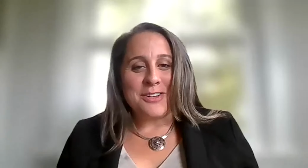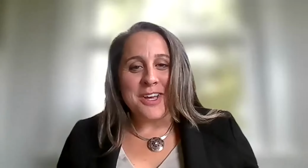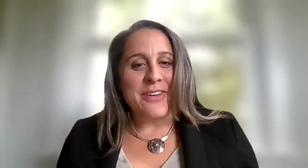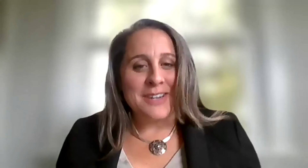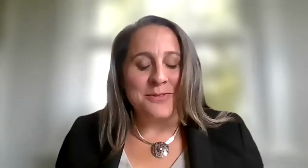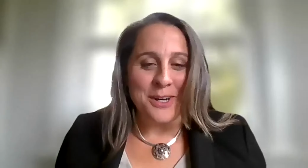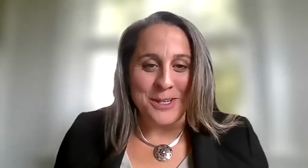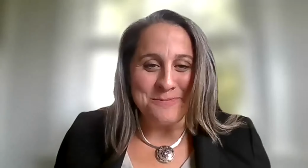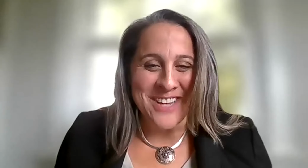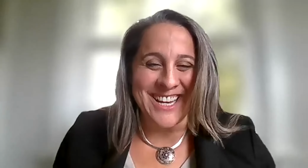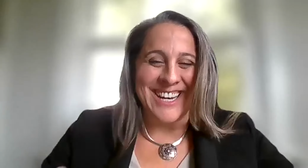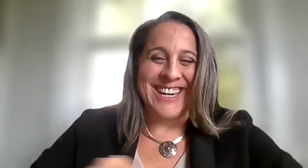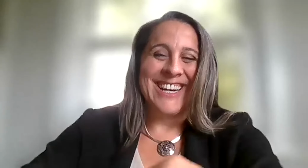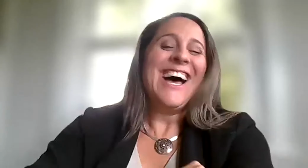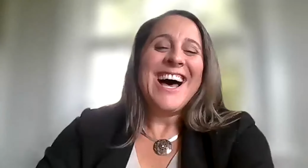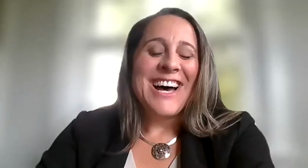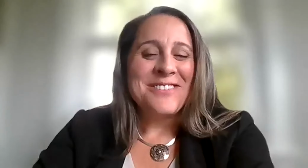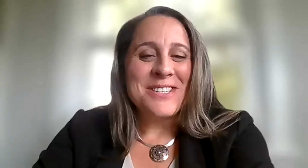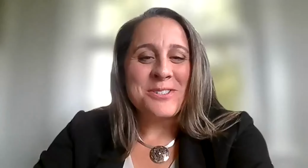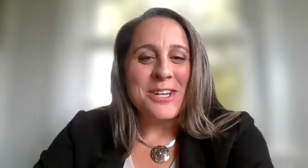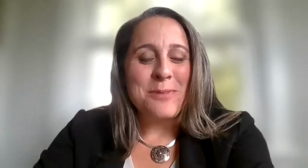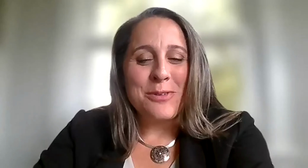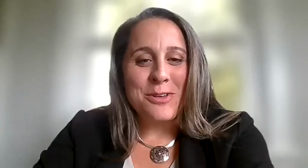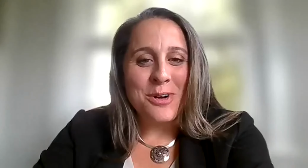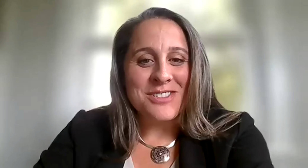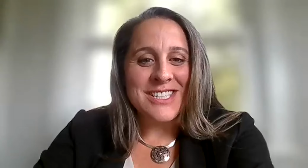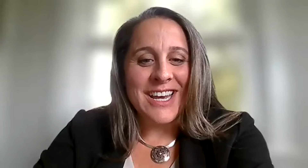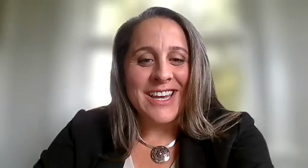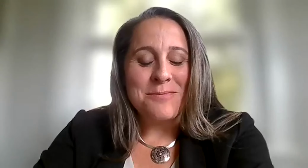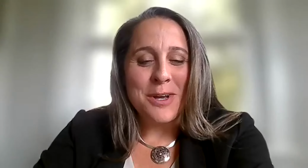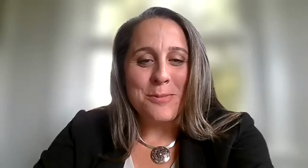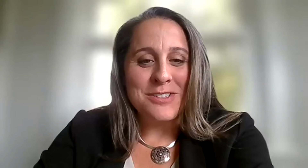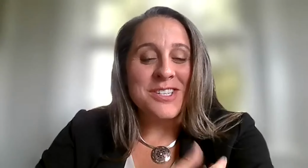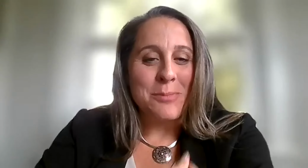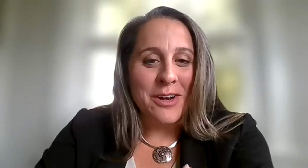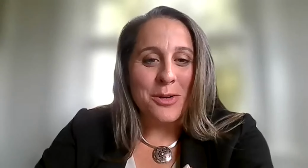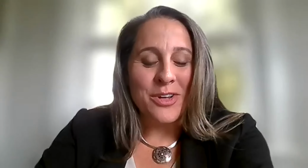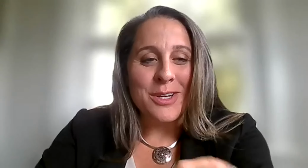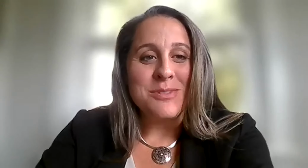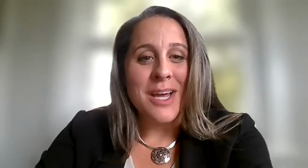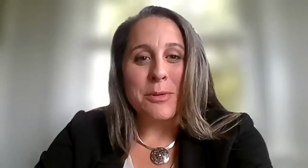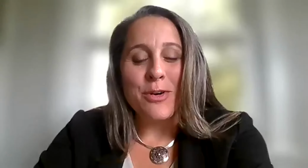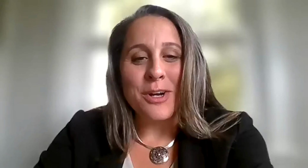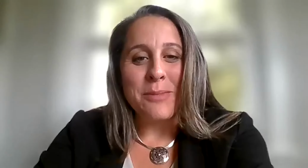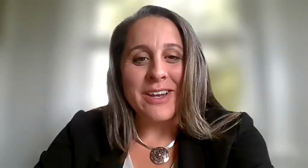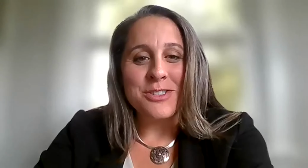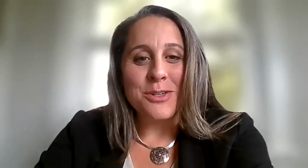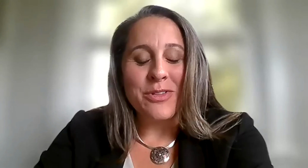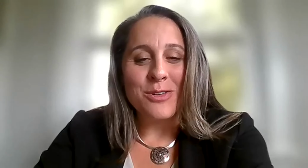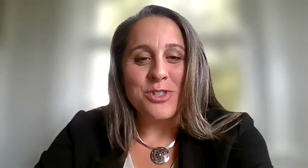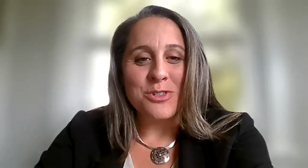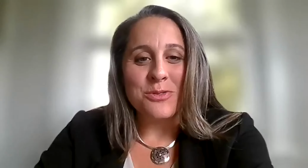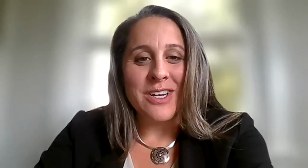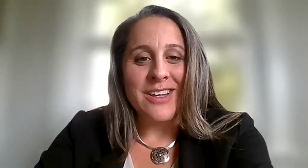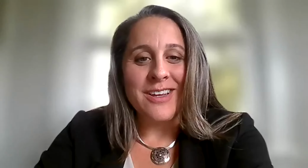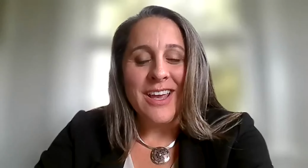That's kind of a tough act to follow. It's great to be with you all today. Michael mentioned I'm Erin Williams. I'm a program manager